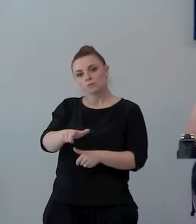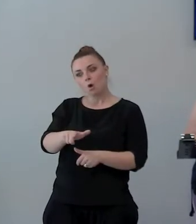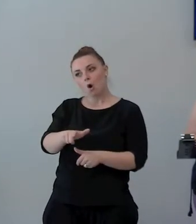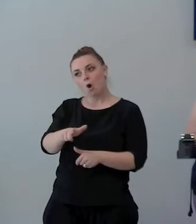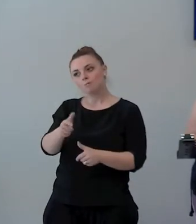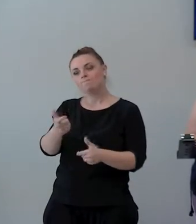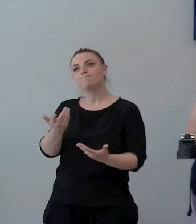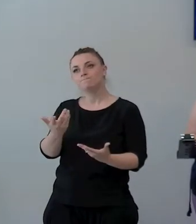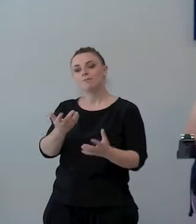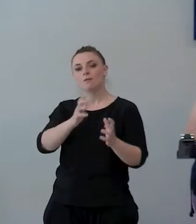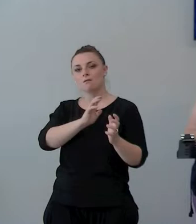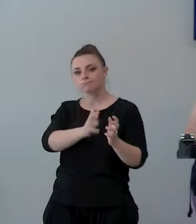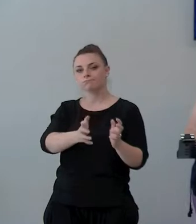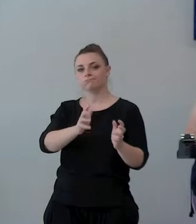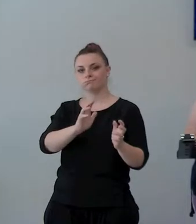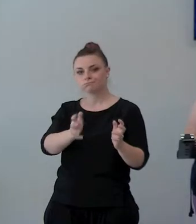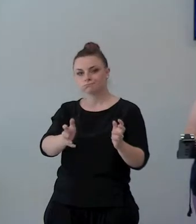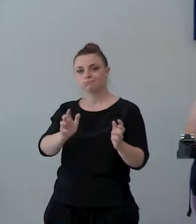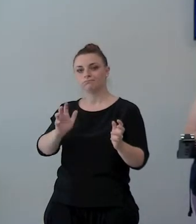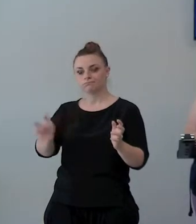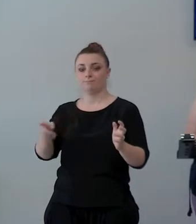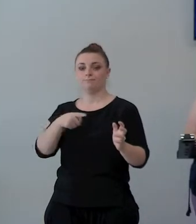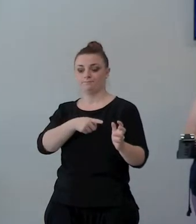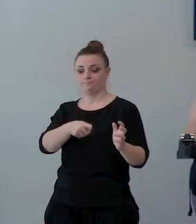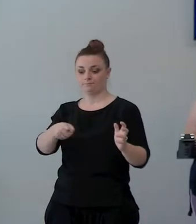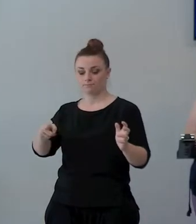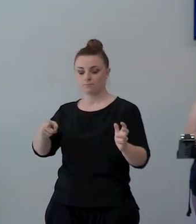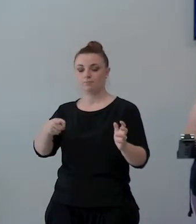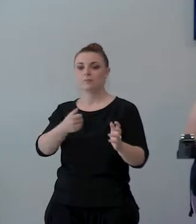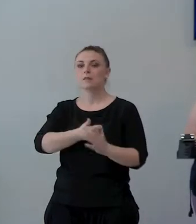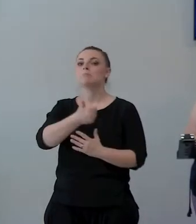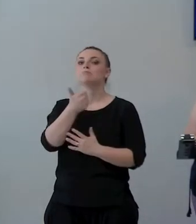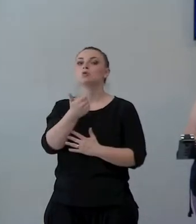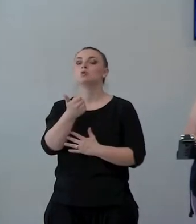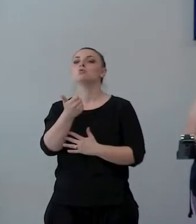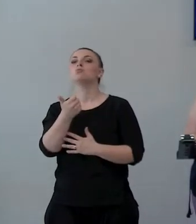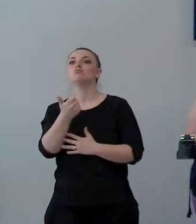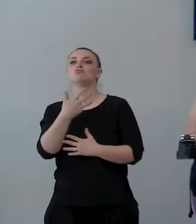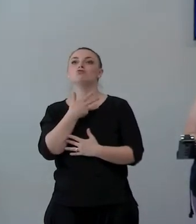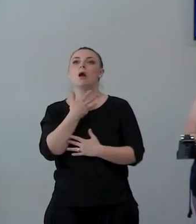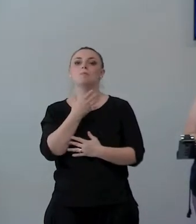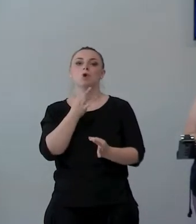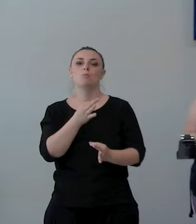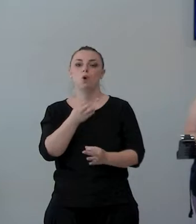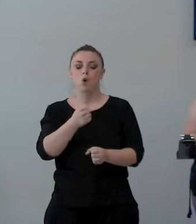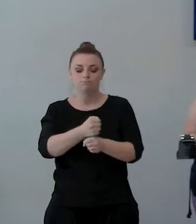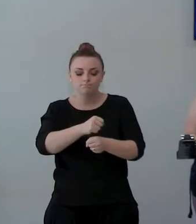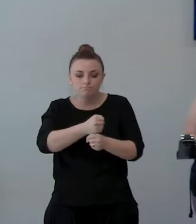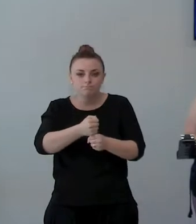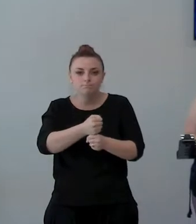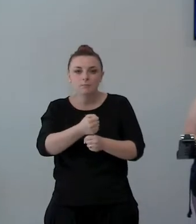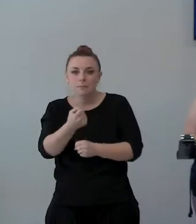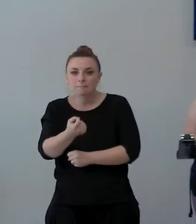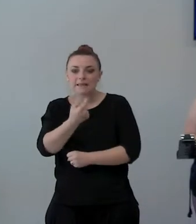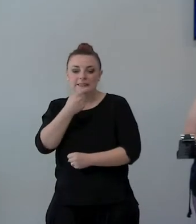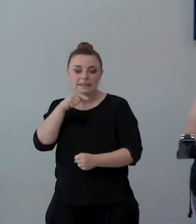molteplici, ma soprattutto è l'effetto collaterale di una medicina che lei deve prendere che gli impedisce di